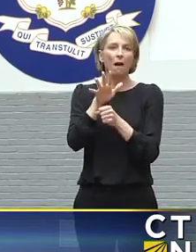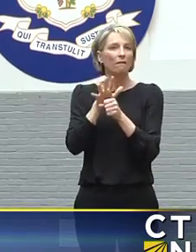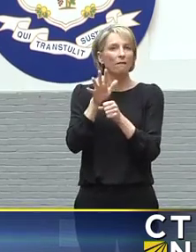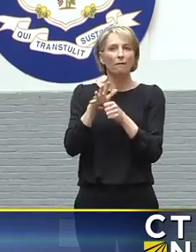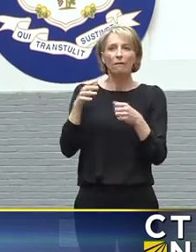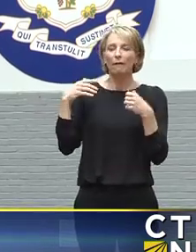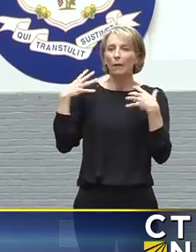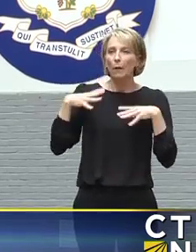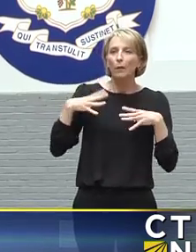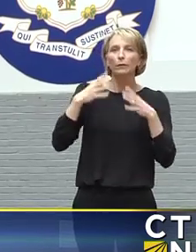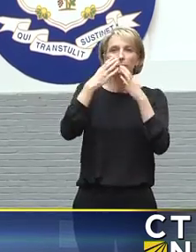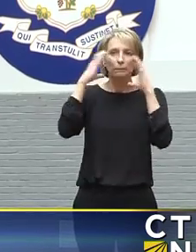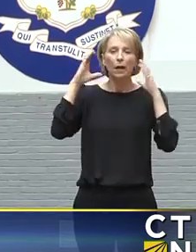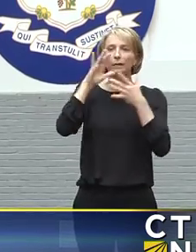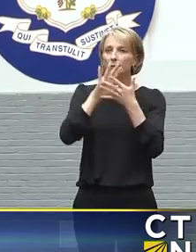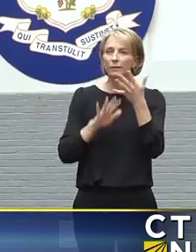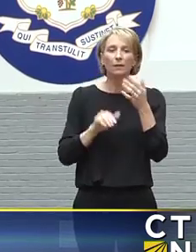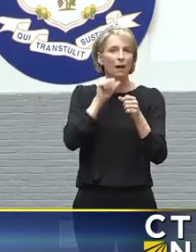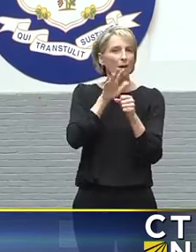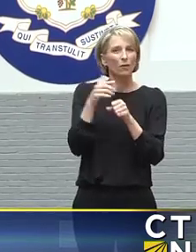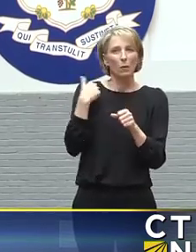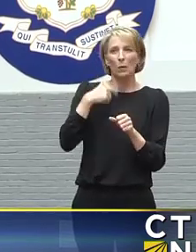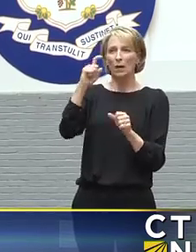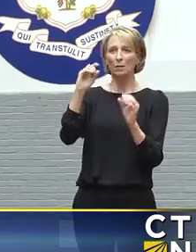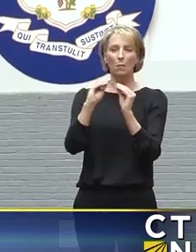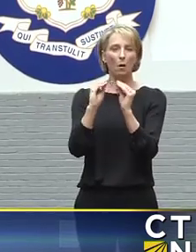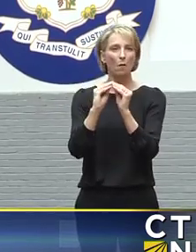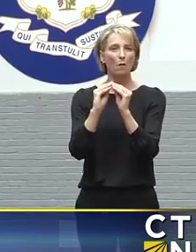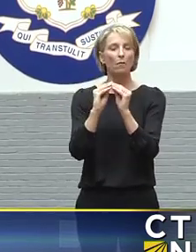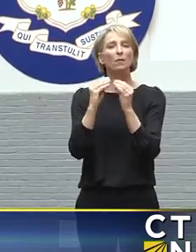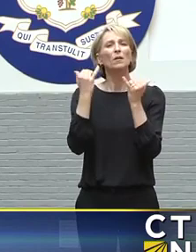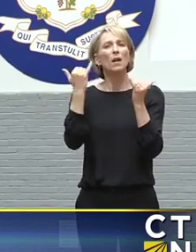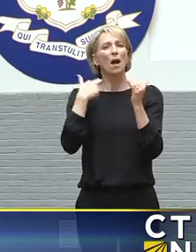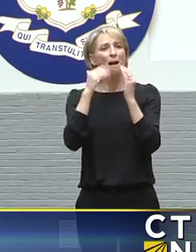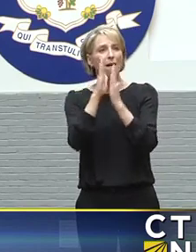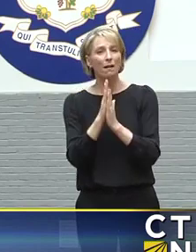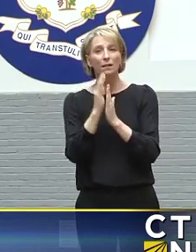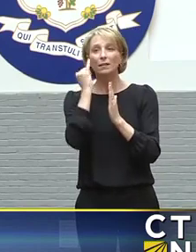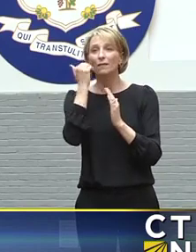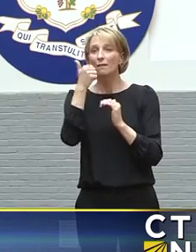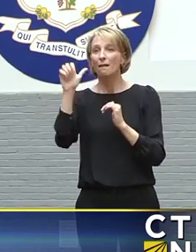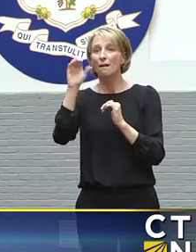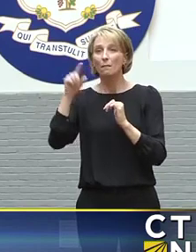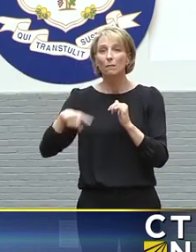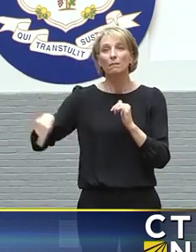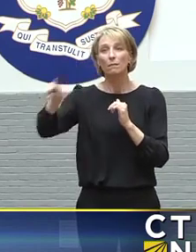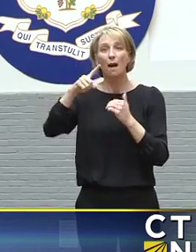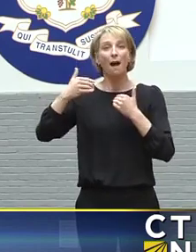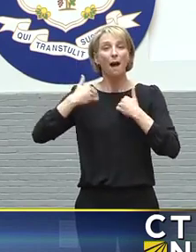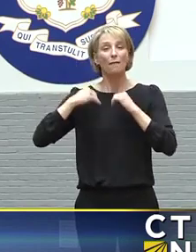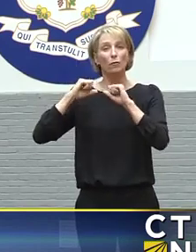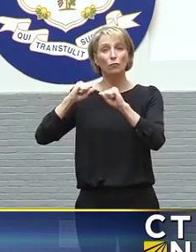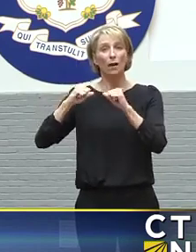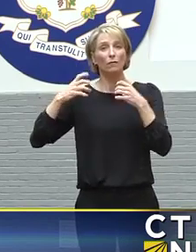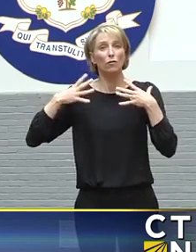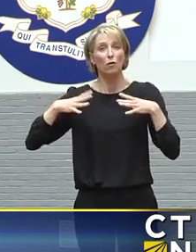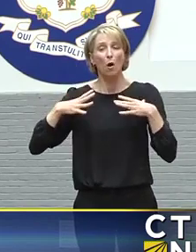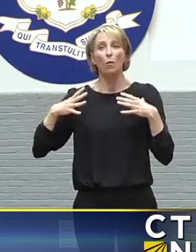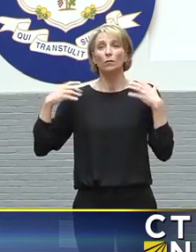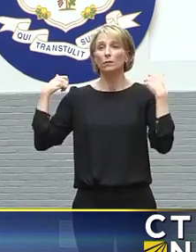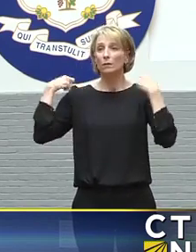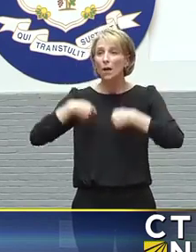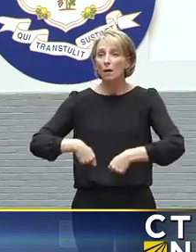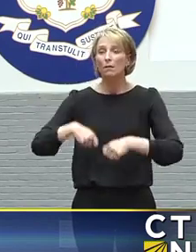there's any company out there that has access to PPE, protective equipment, masks, etc., let us know who you